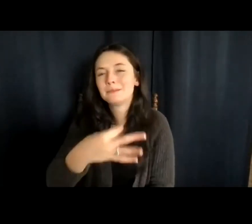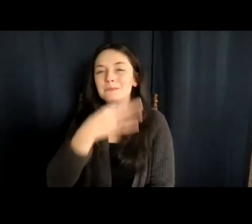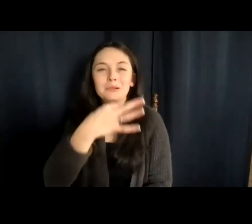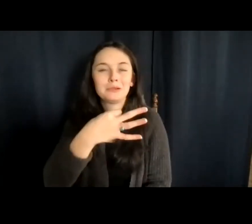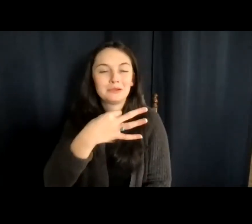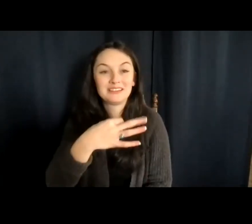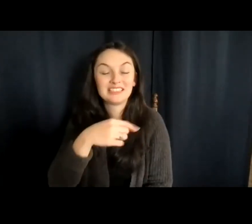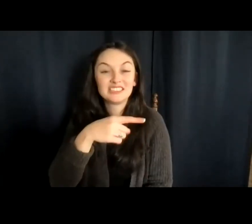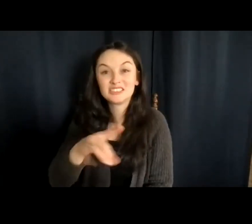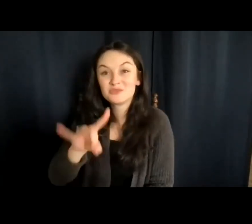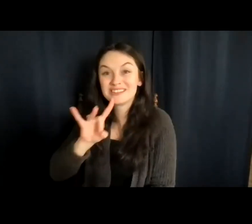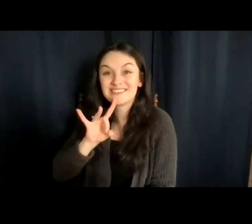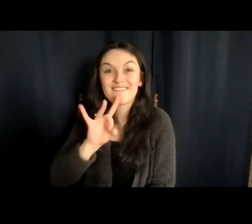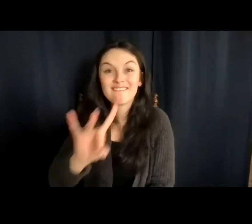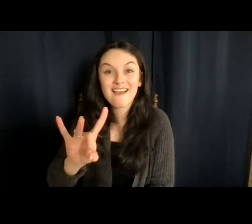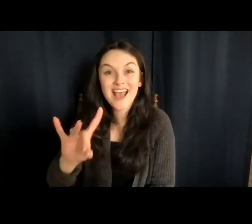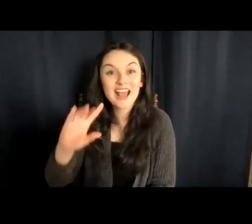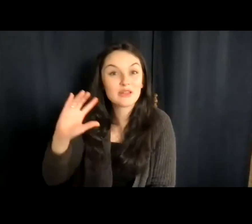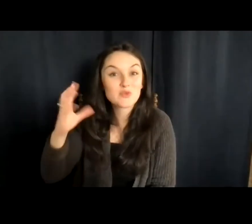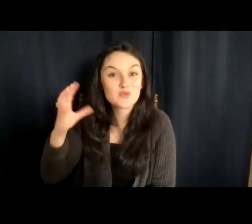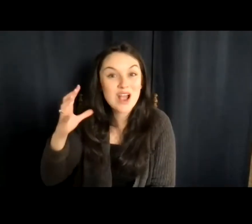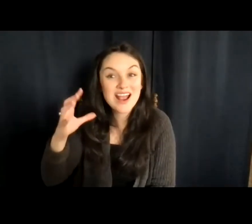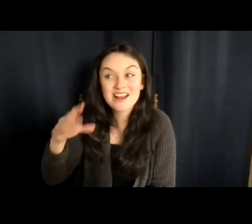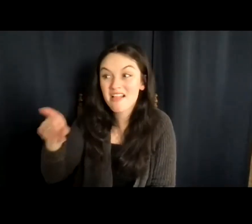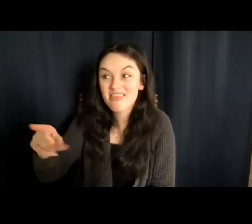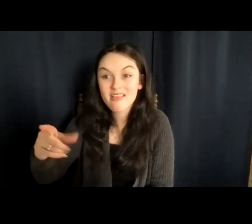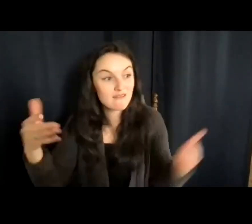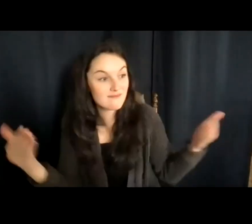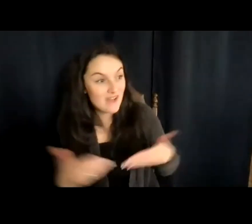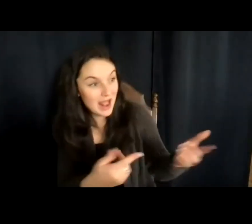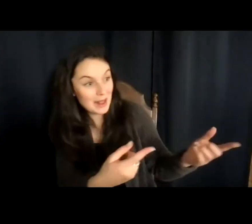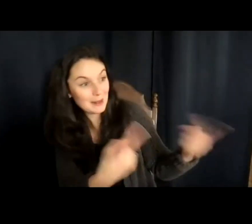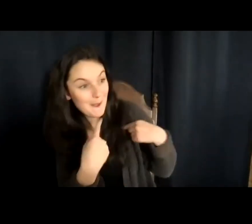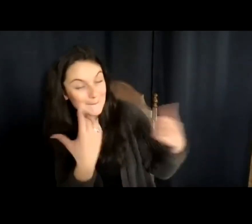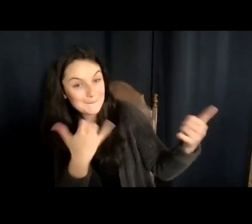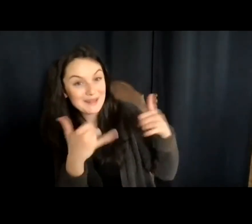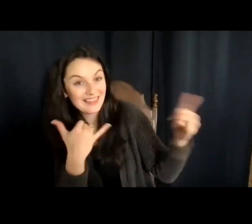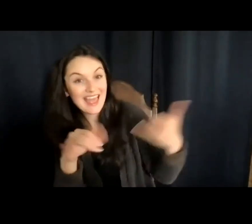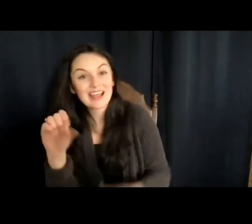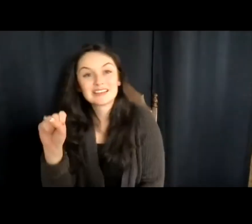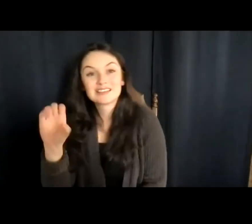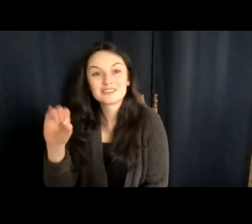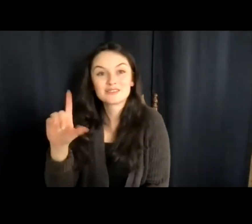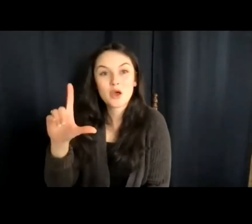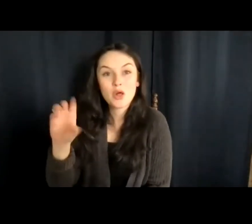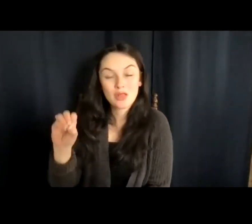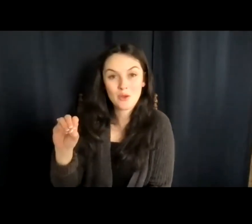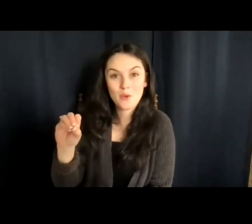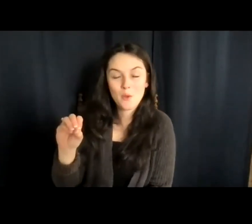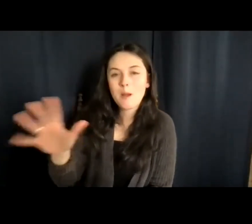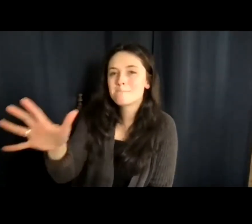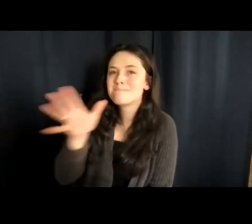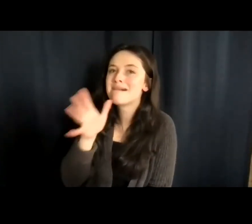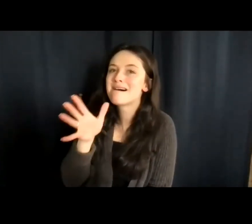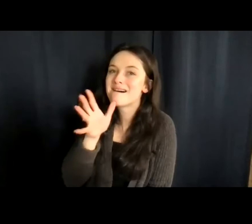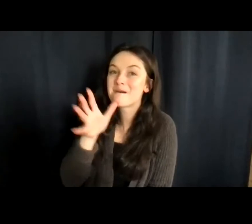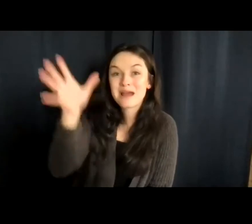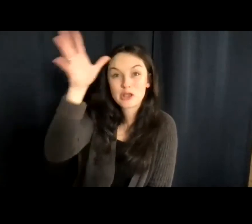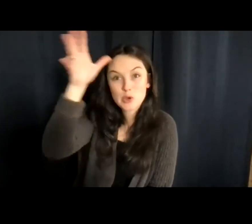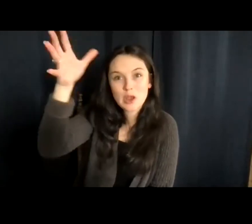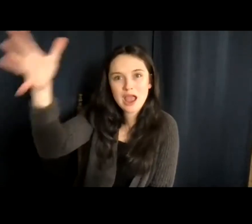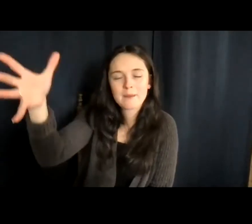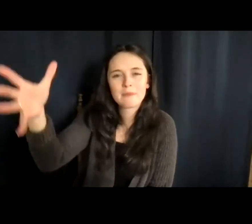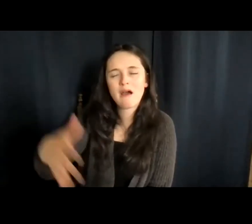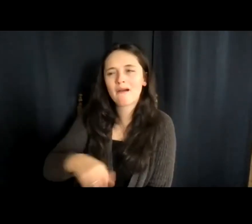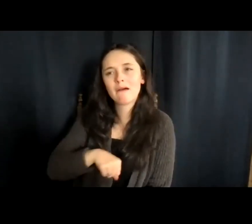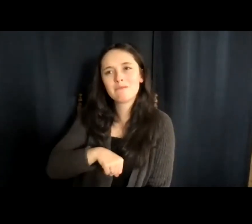a solo. Mama Lucille and Grandpa John were so proud as they watched little Melba play her big